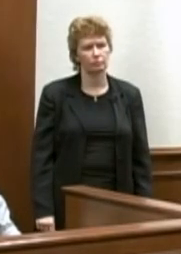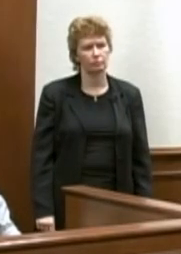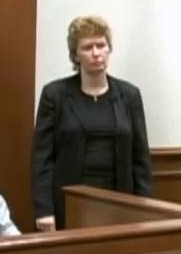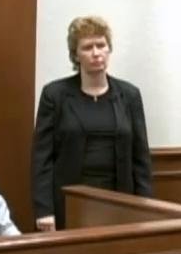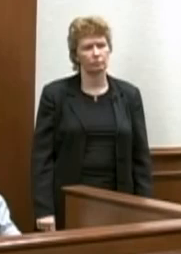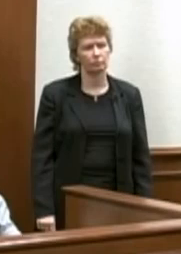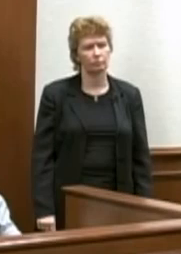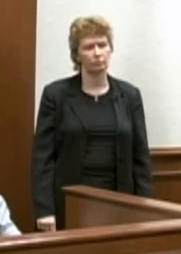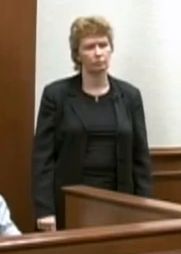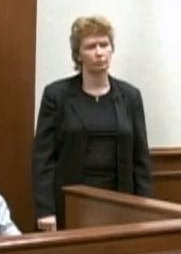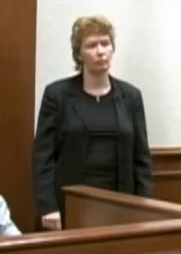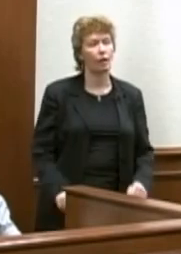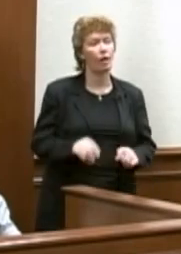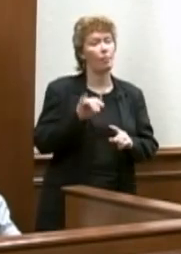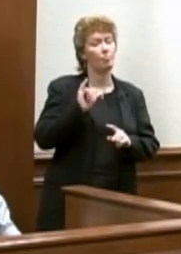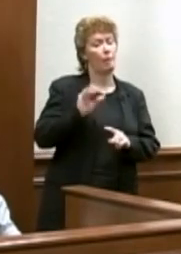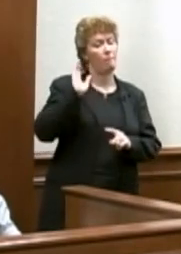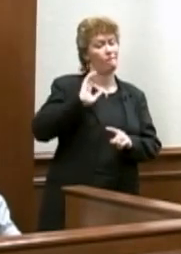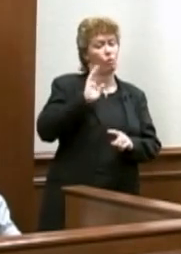And weren't you fired from that job?